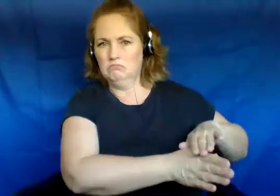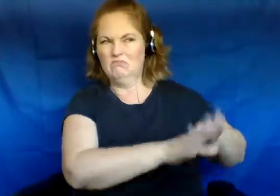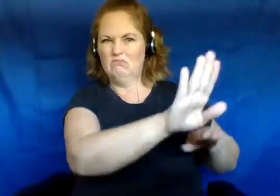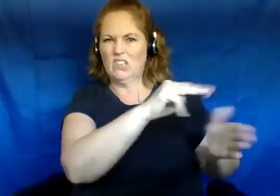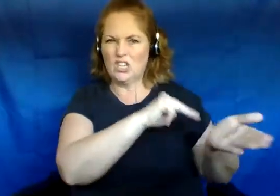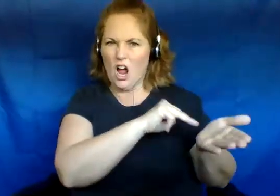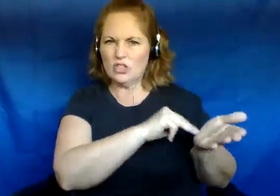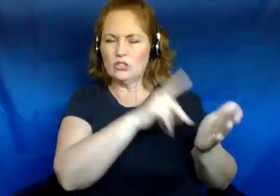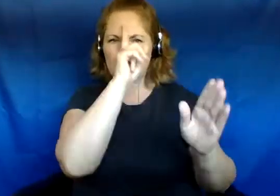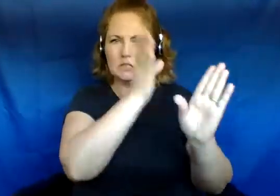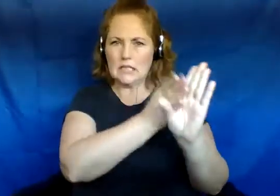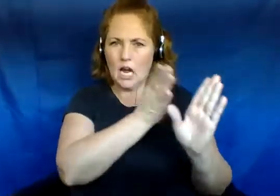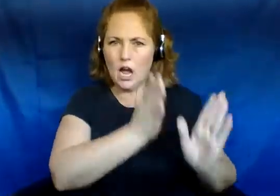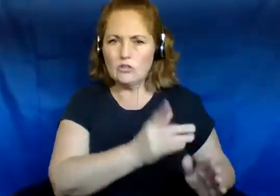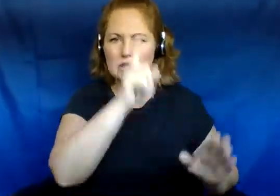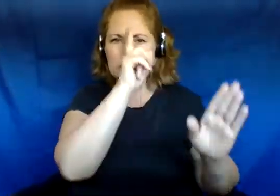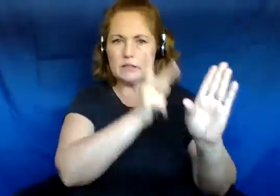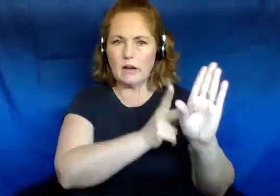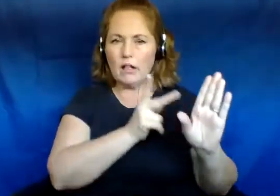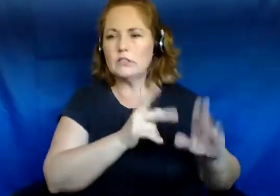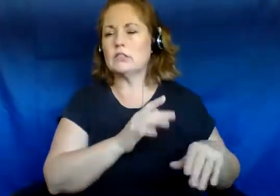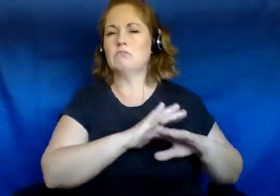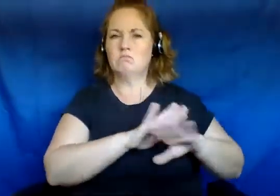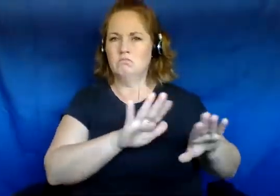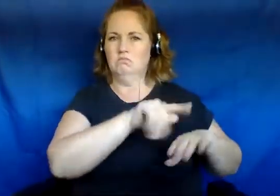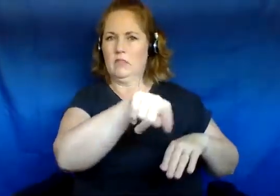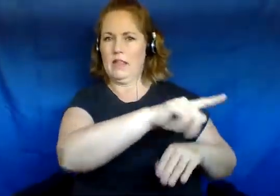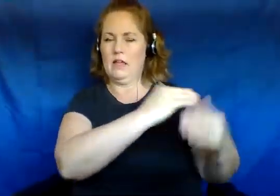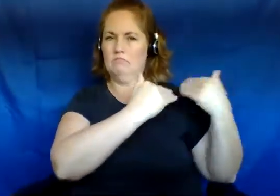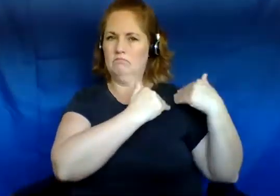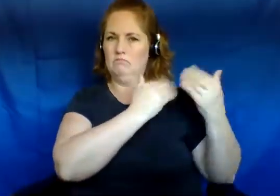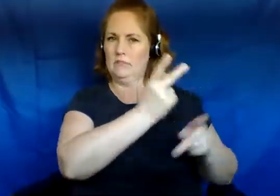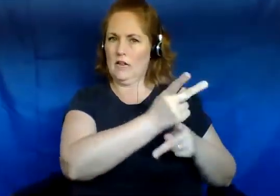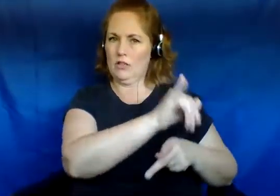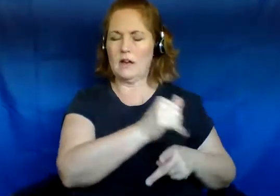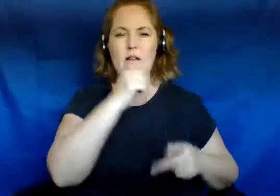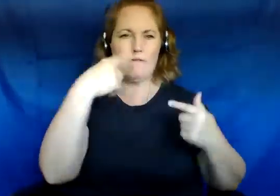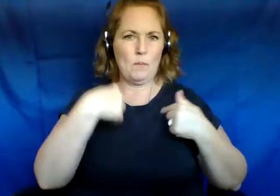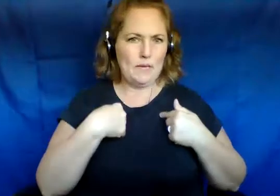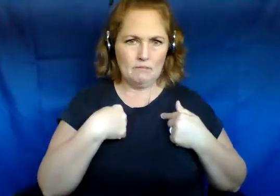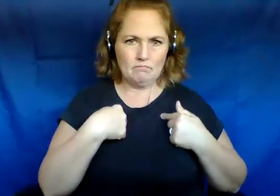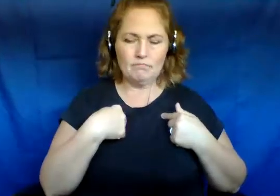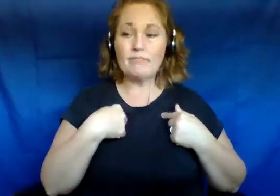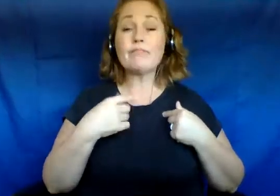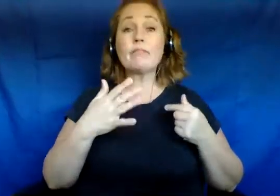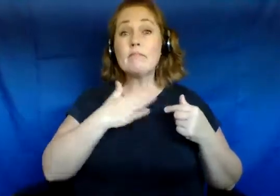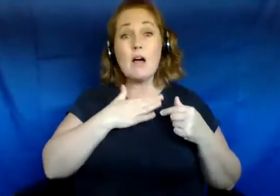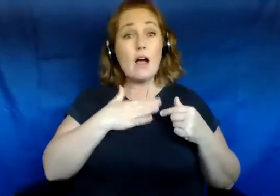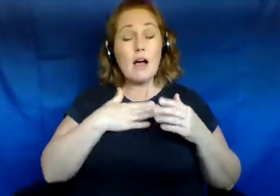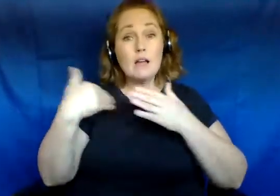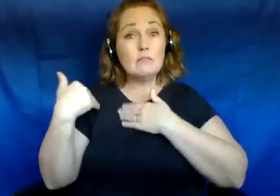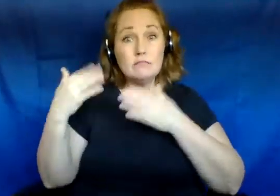doctors and psychiatrists and psychologists. That's not for me. But I'm talking about